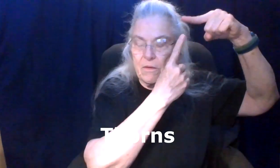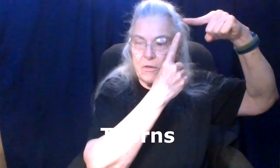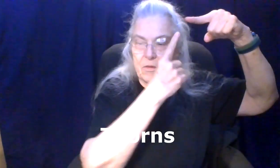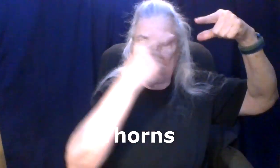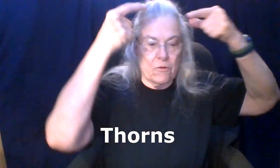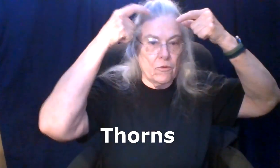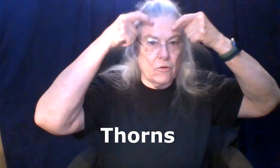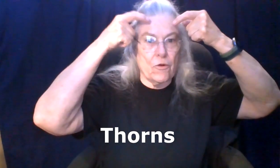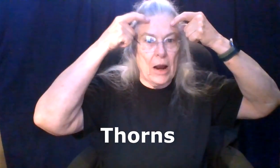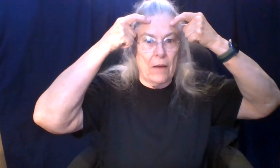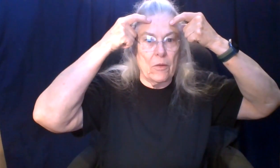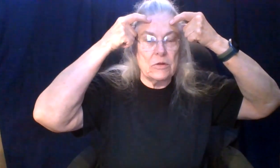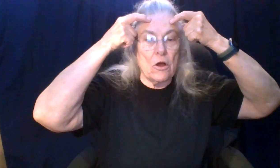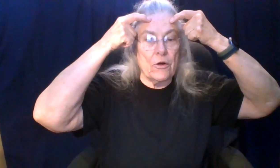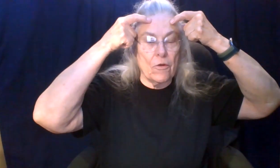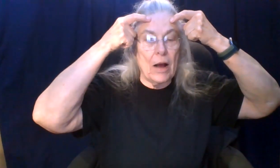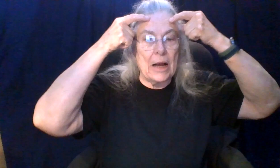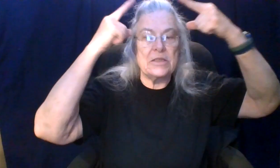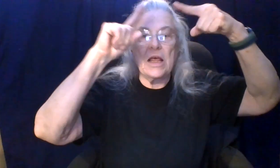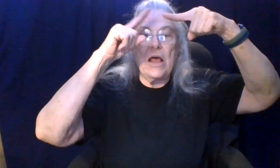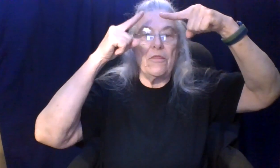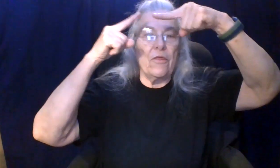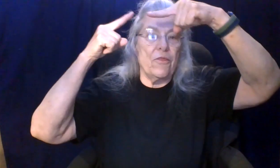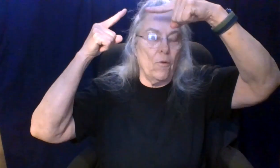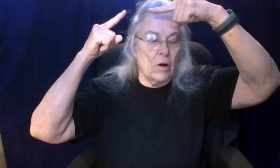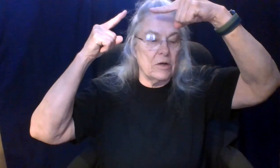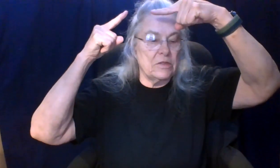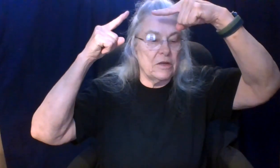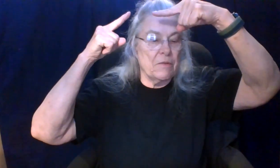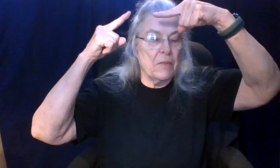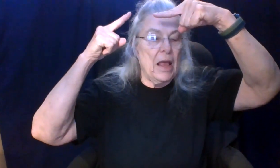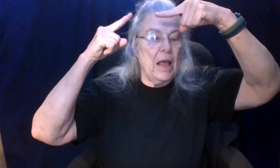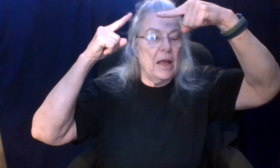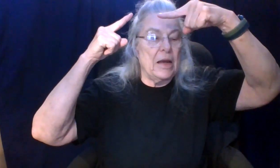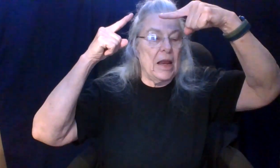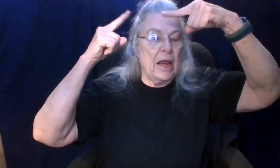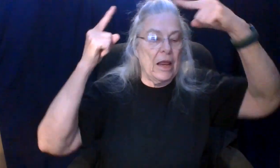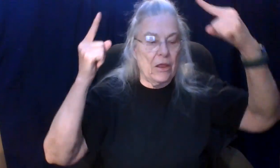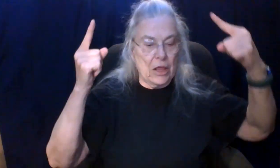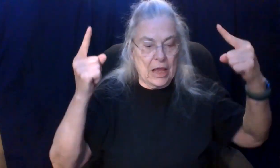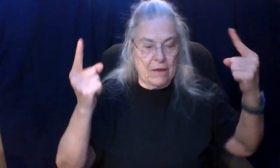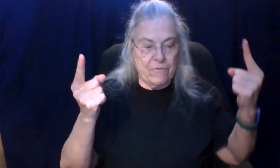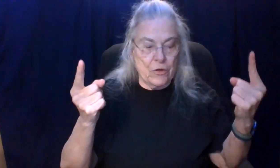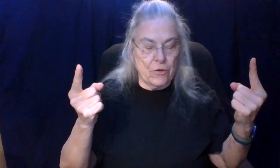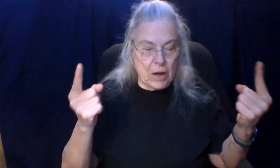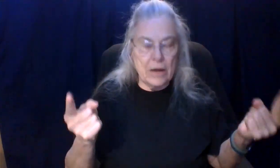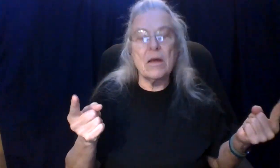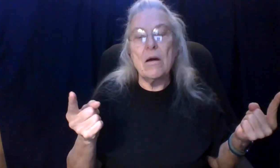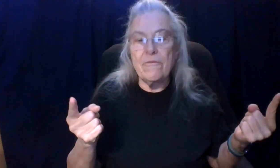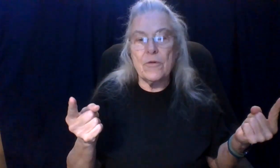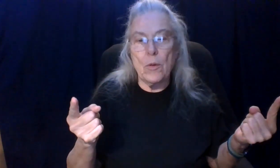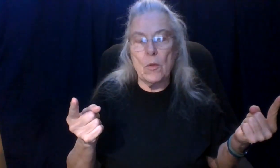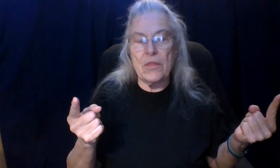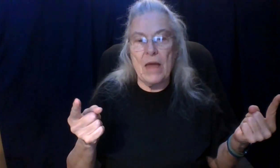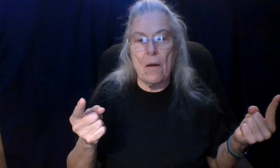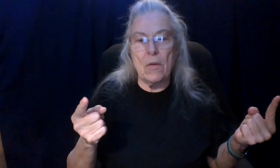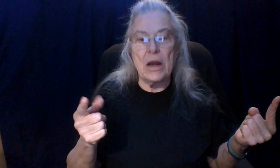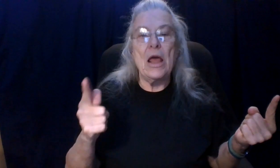the crown that was on Christ, the thorns. If you're uncomfortable with that one,